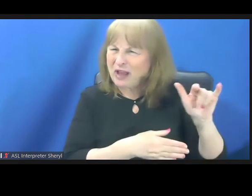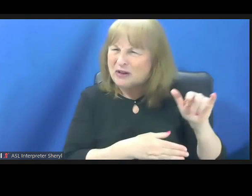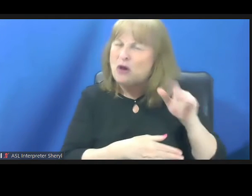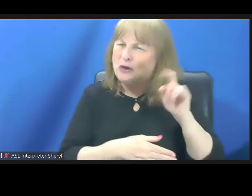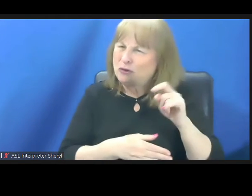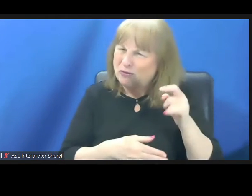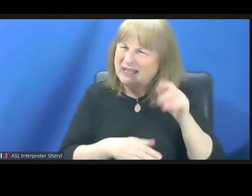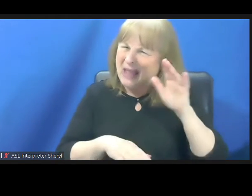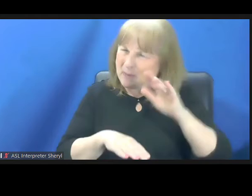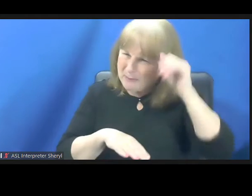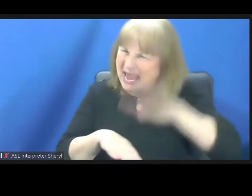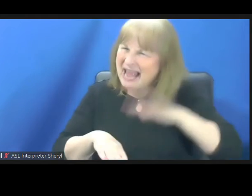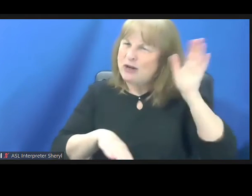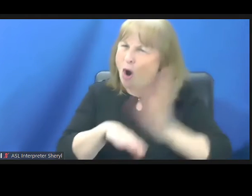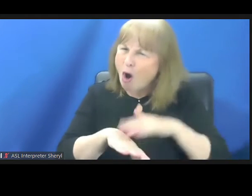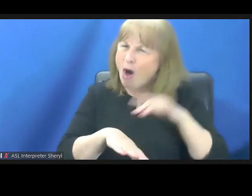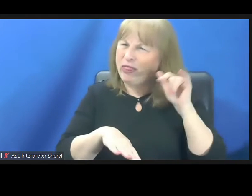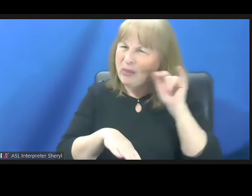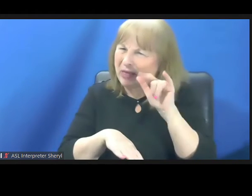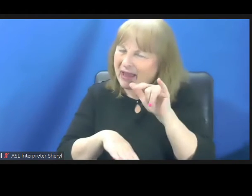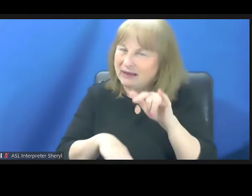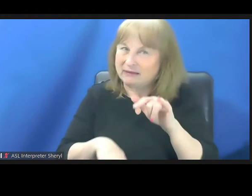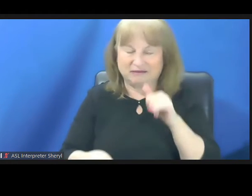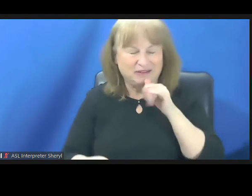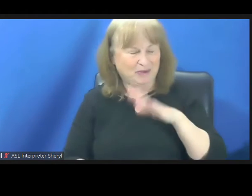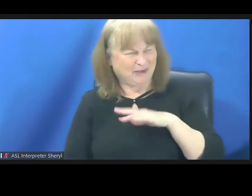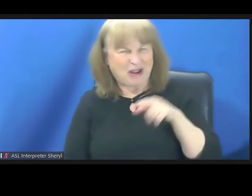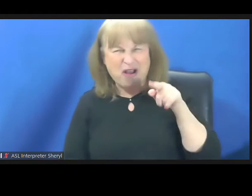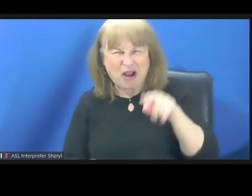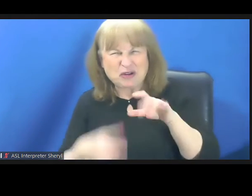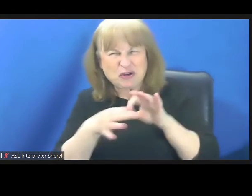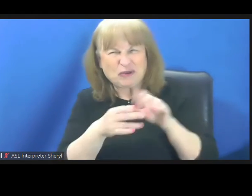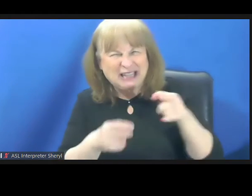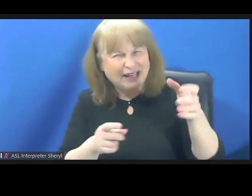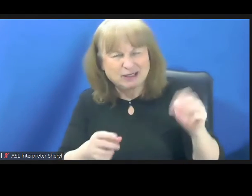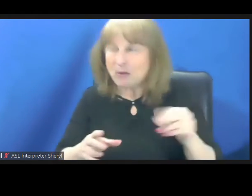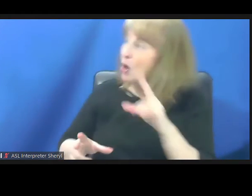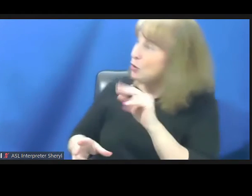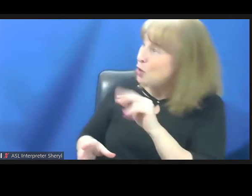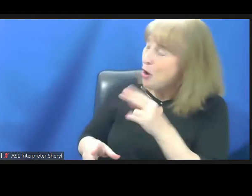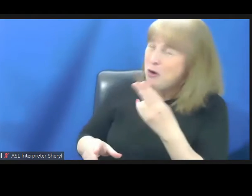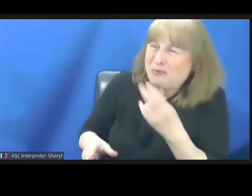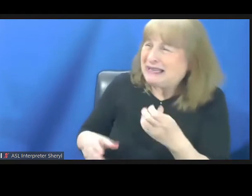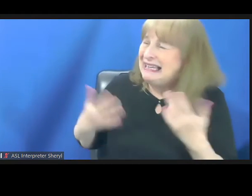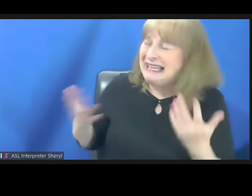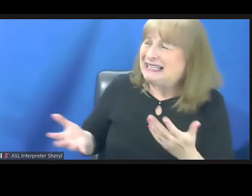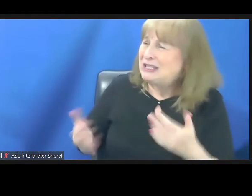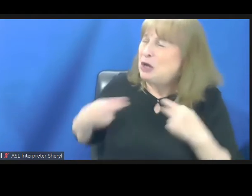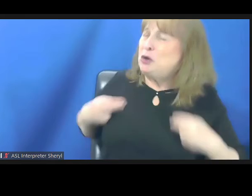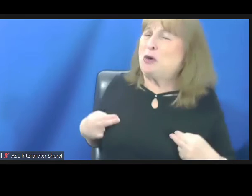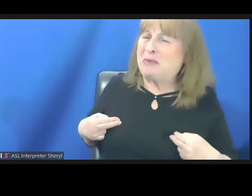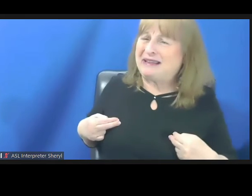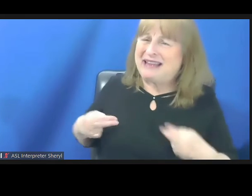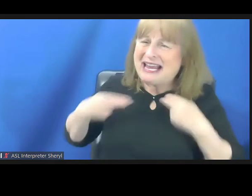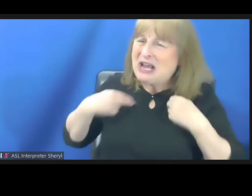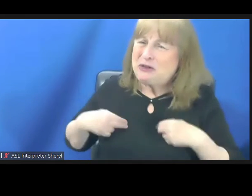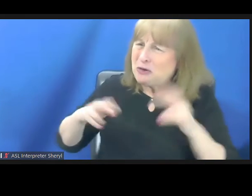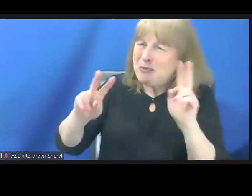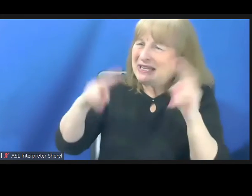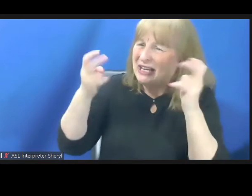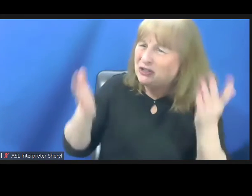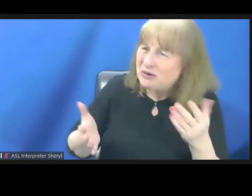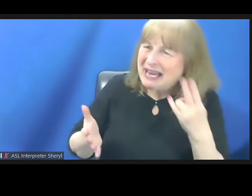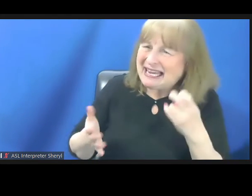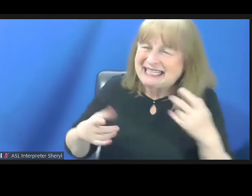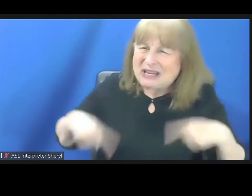him on that flight. And she says to me, are you related to him? I said, no, but it's just a human issue here. He's